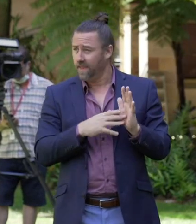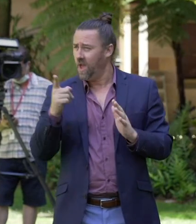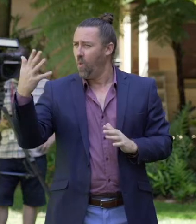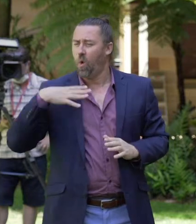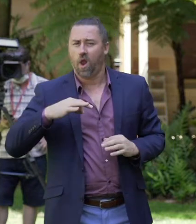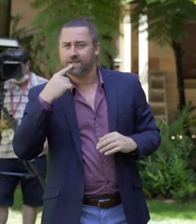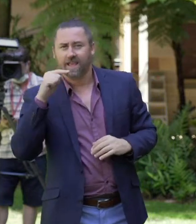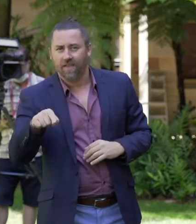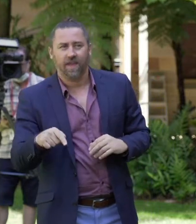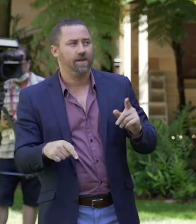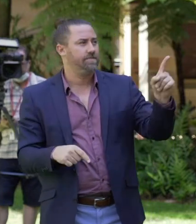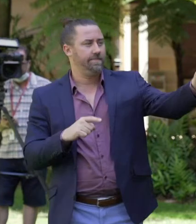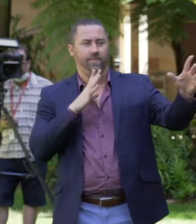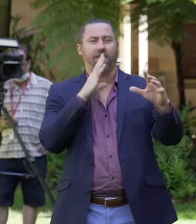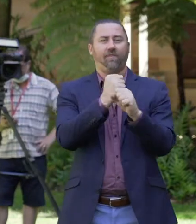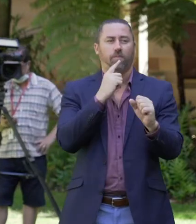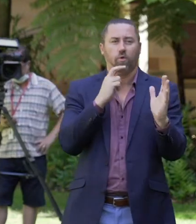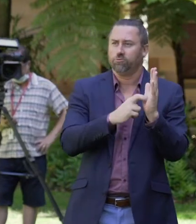Sorry?